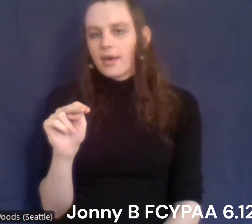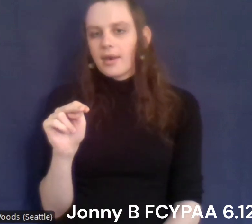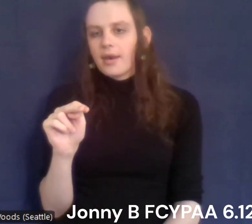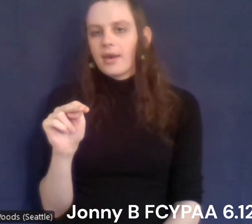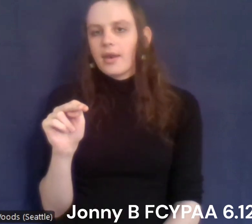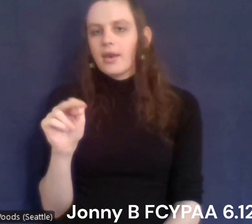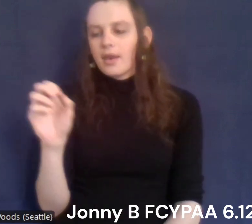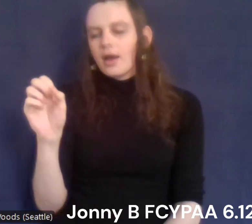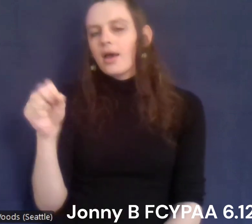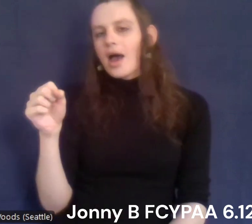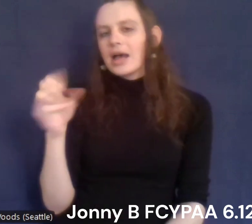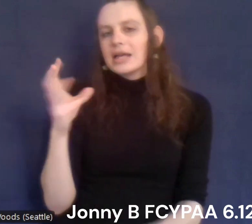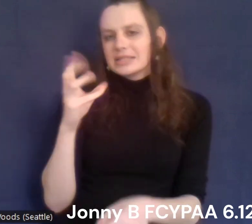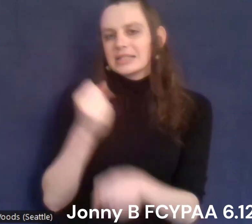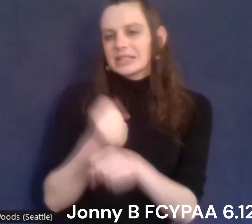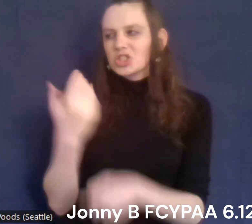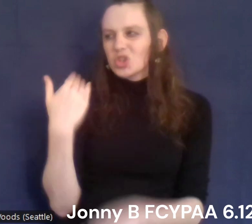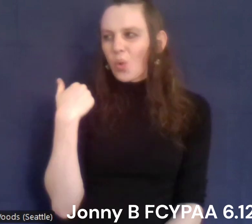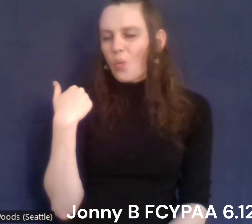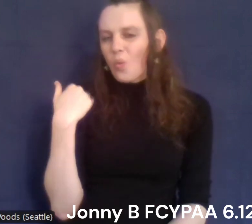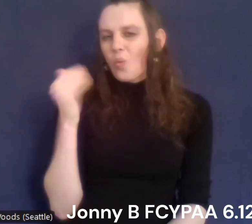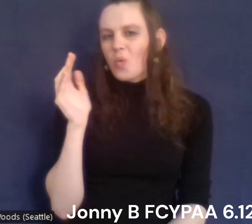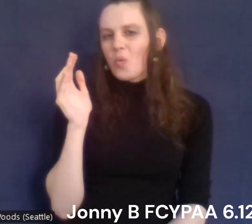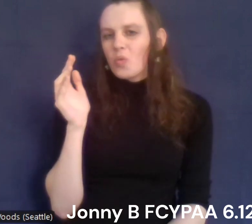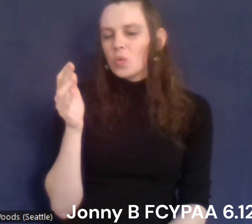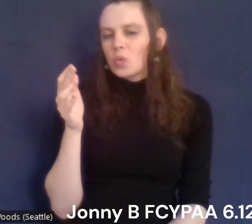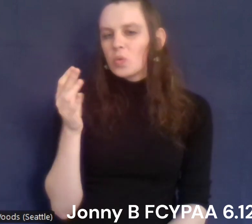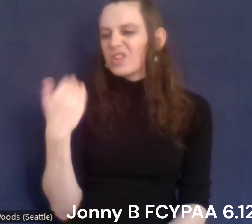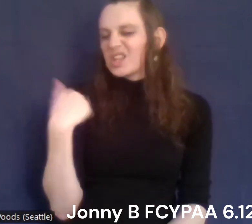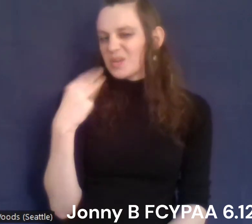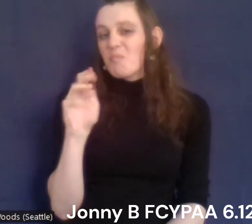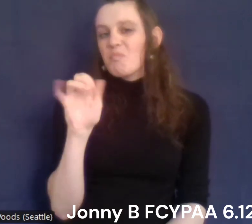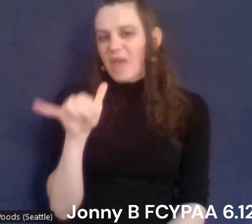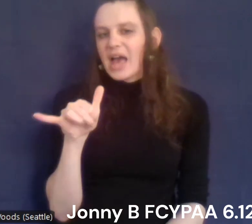ago, 6 years ago in like May.